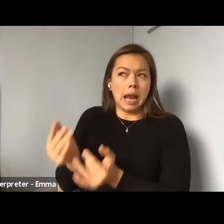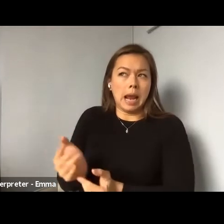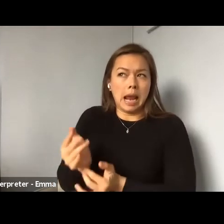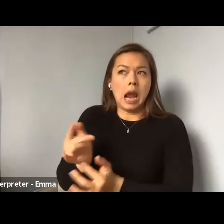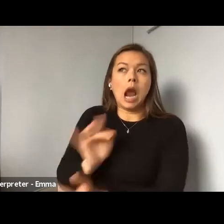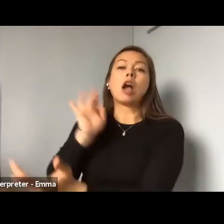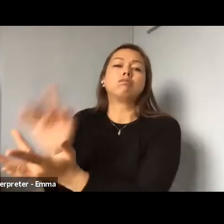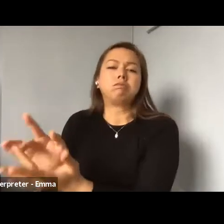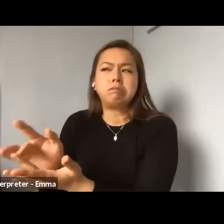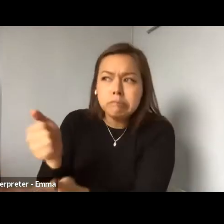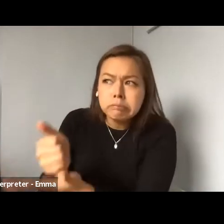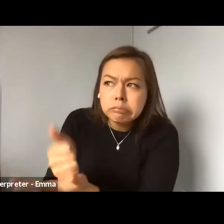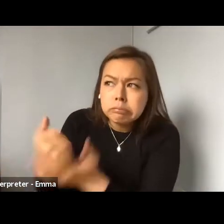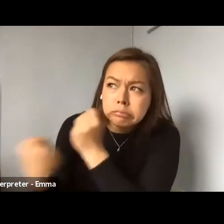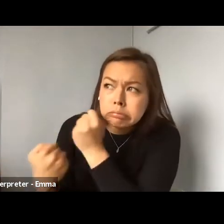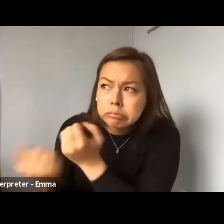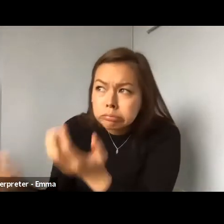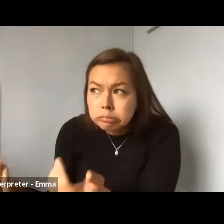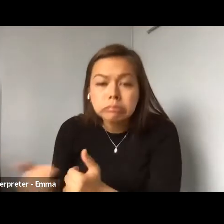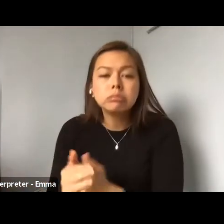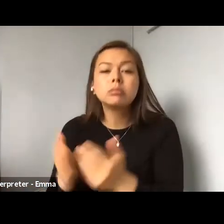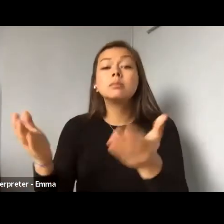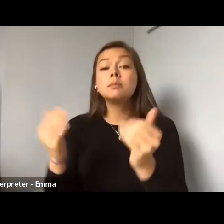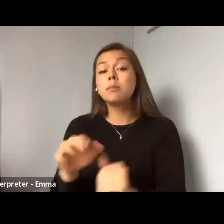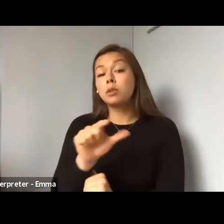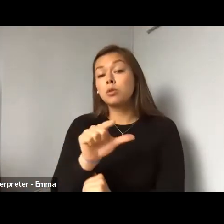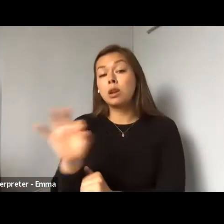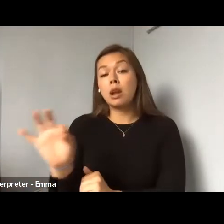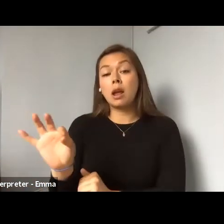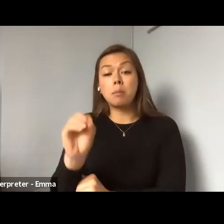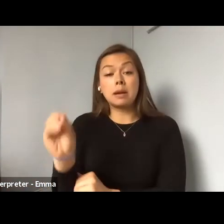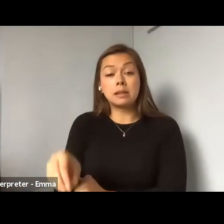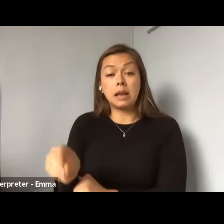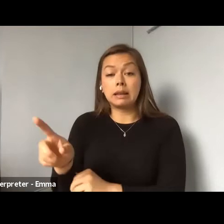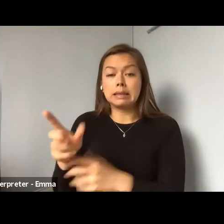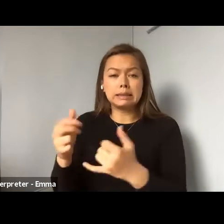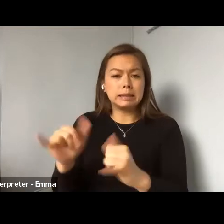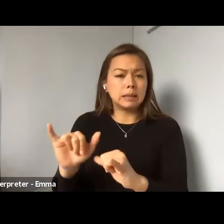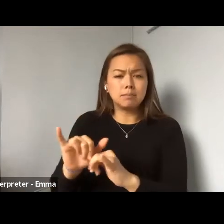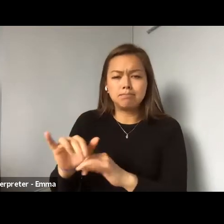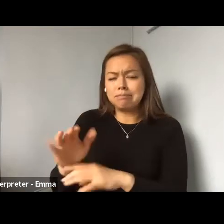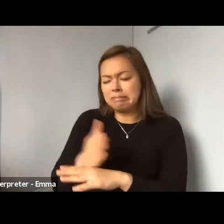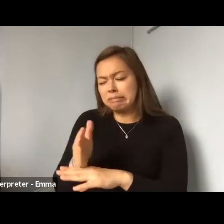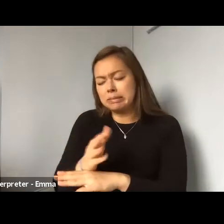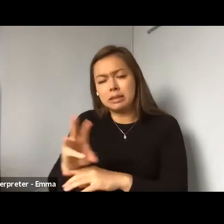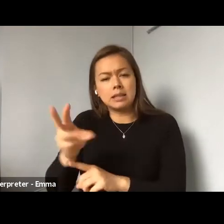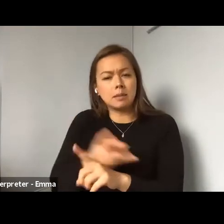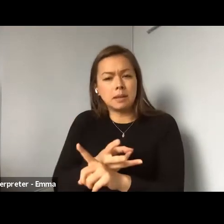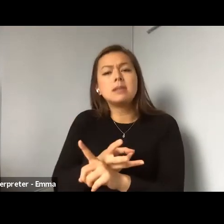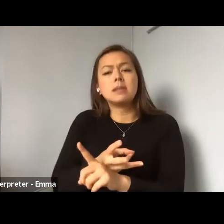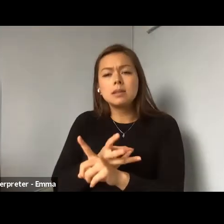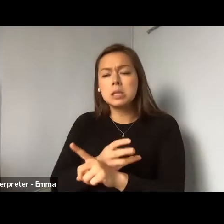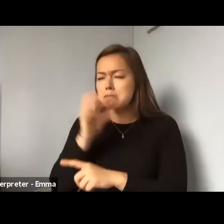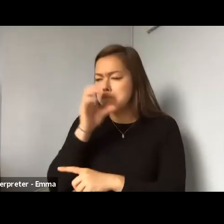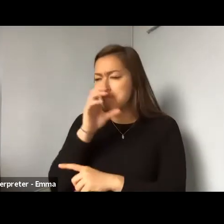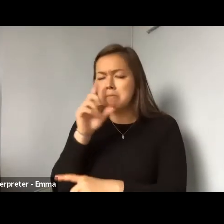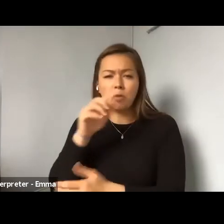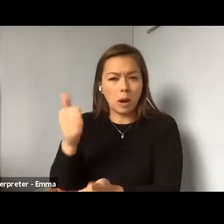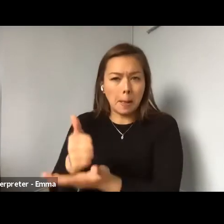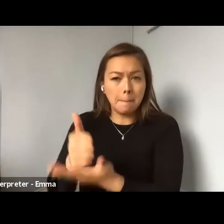here, the type of help that they wanted may or may not have been what we would expect, or